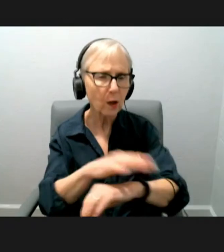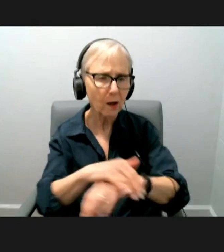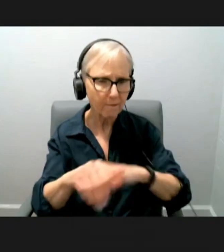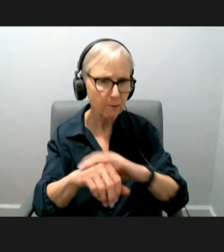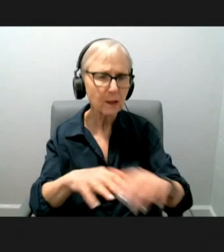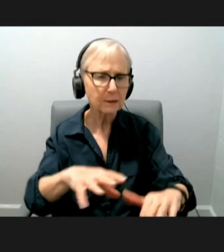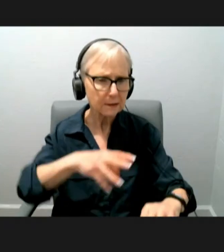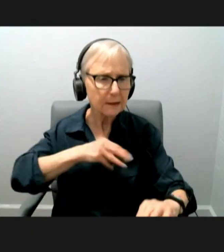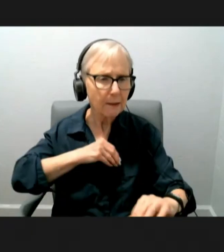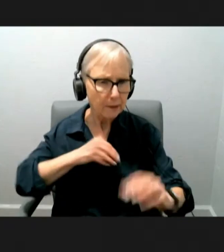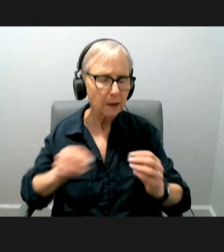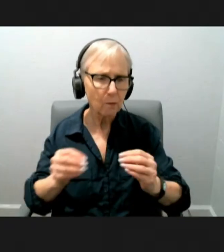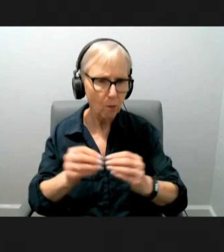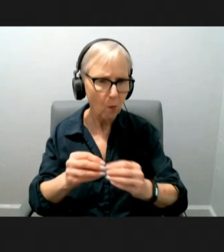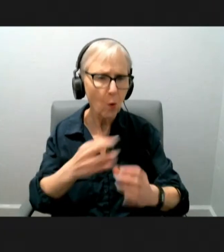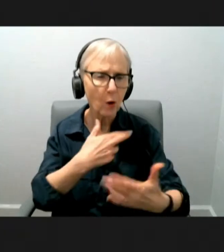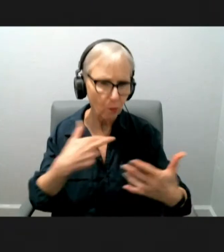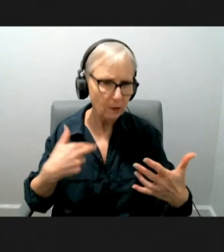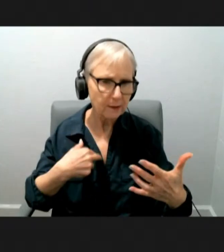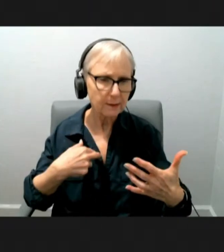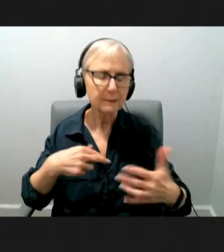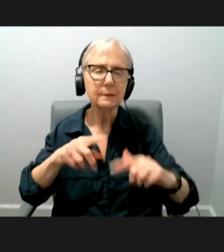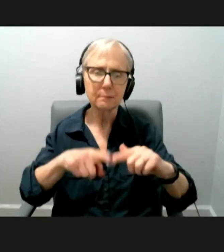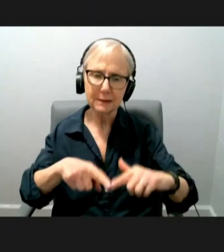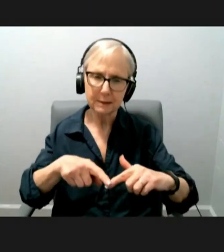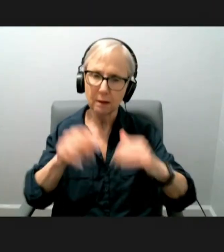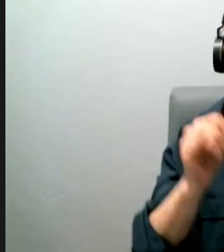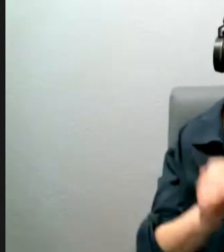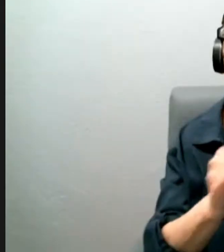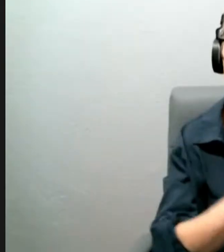it will be based on these individual decisions.